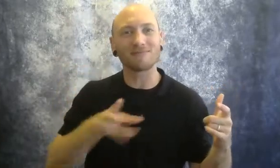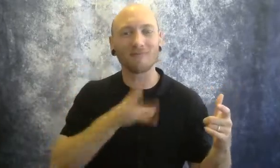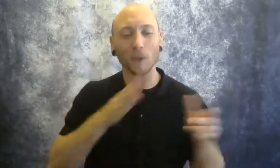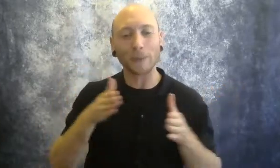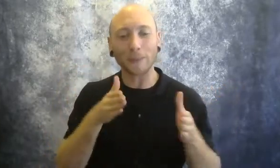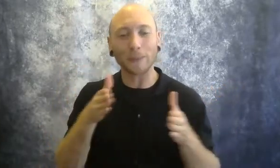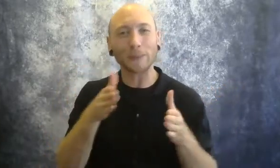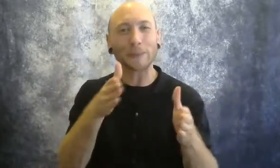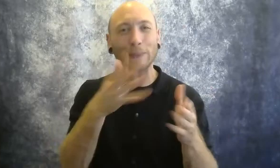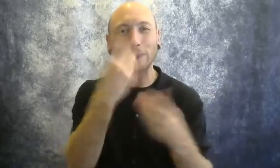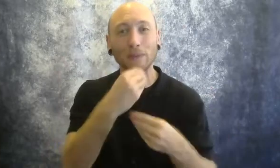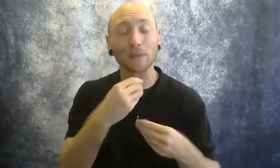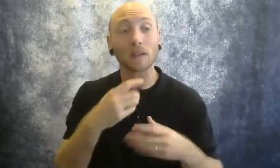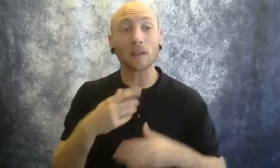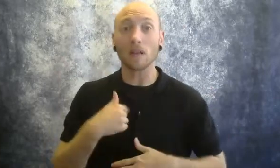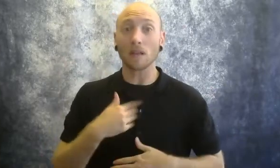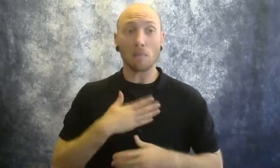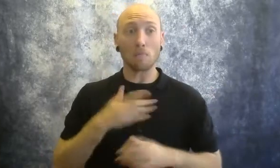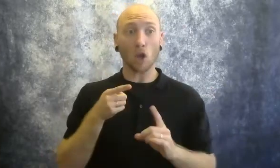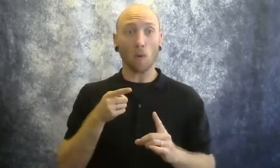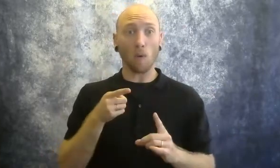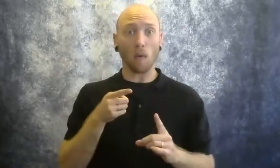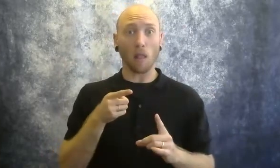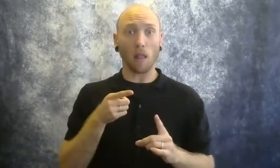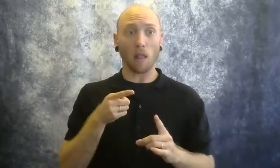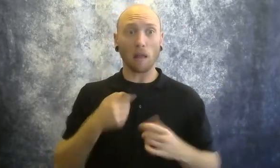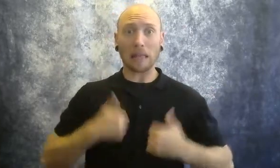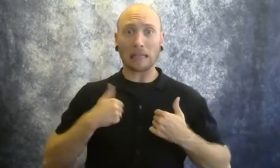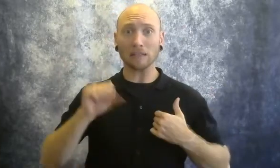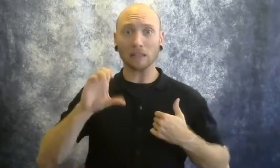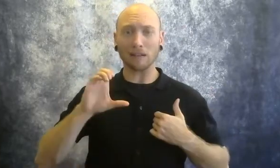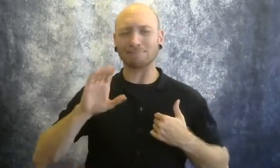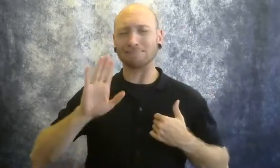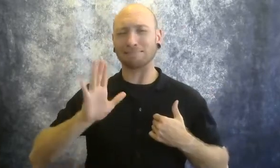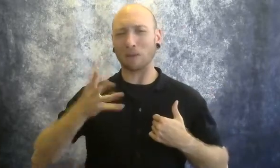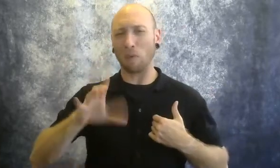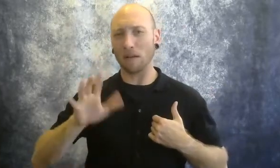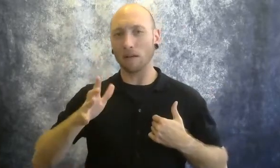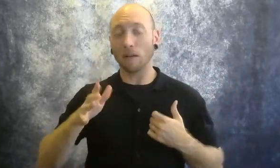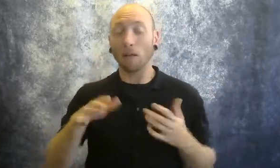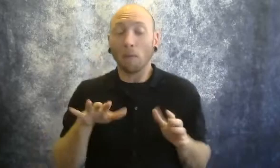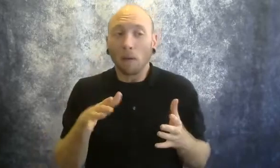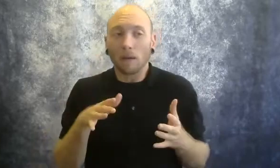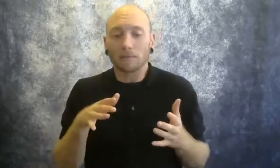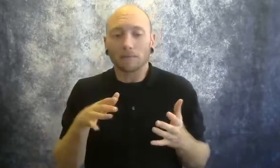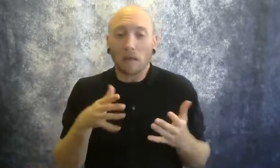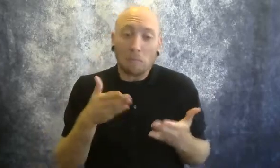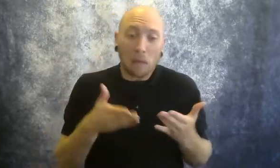area, and with a stream running through it, by the way, and everything. But I never intended, nor do I intend, to live in South Carolina.